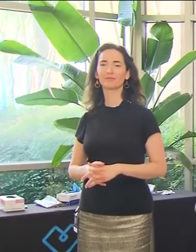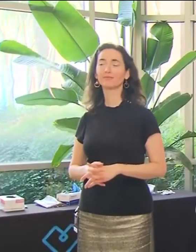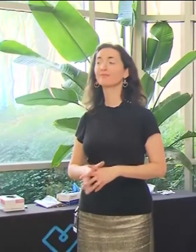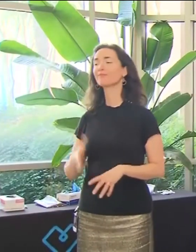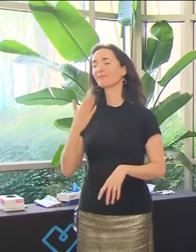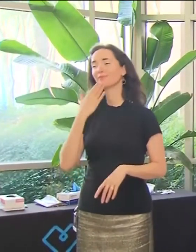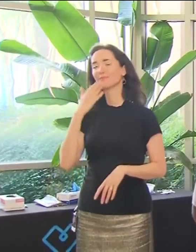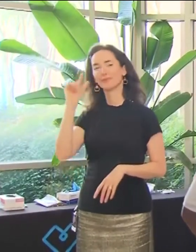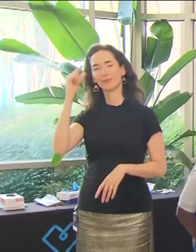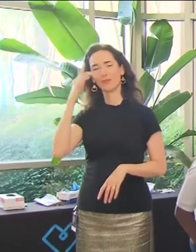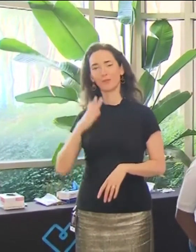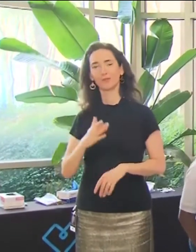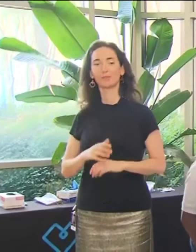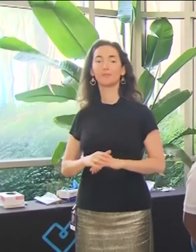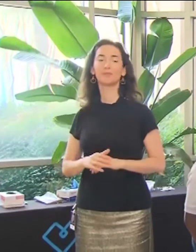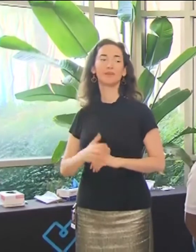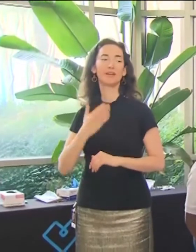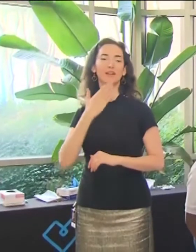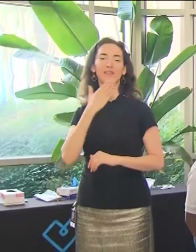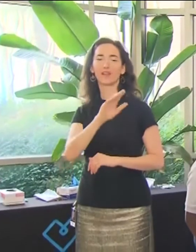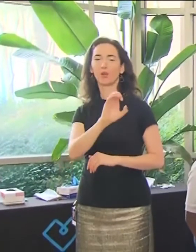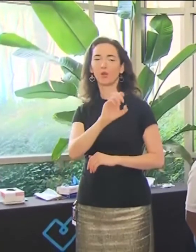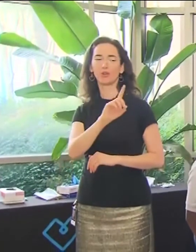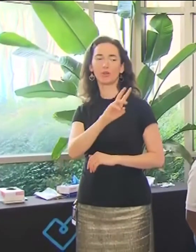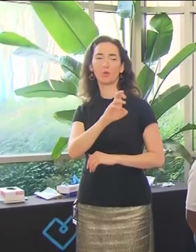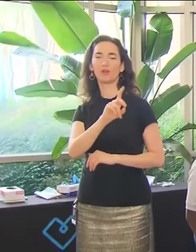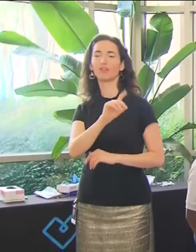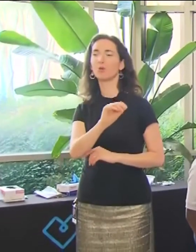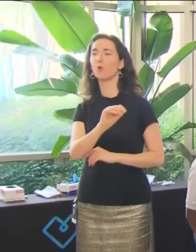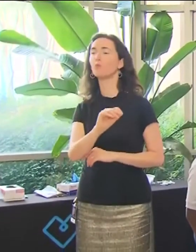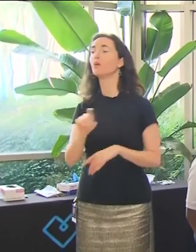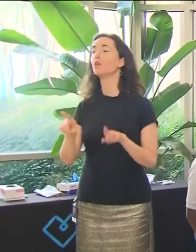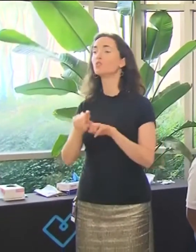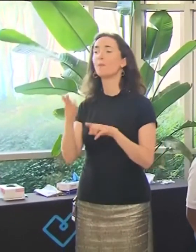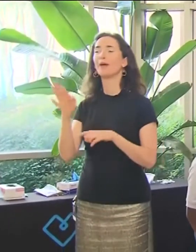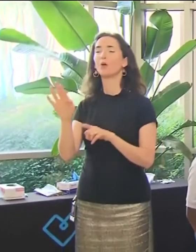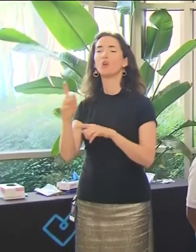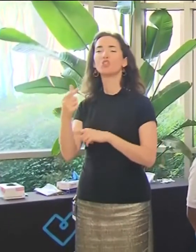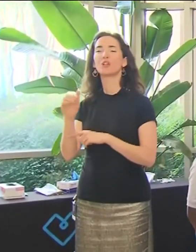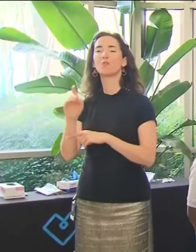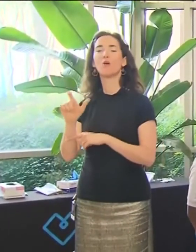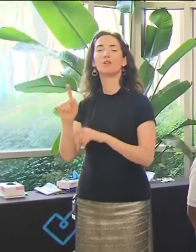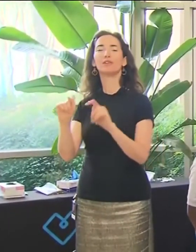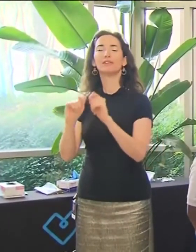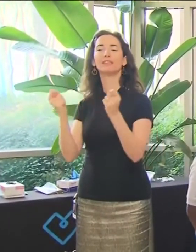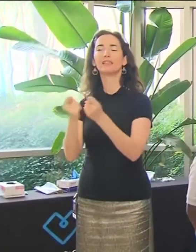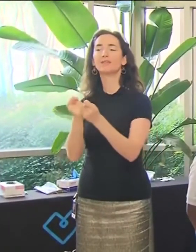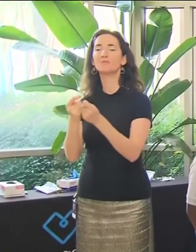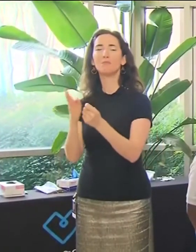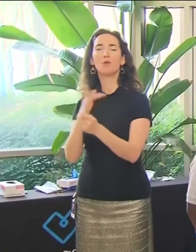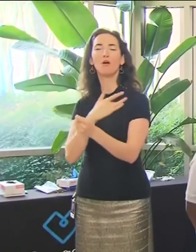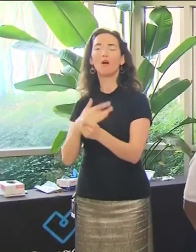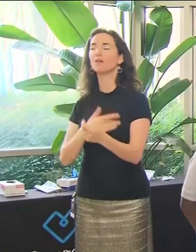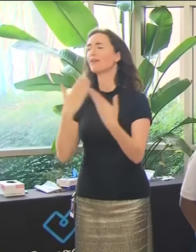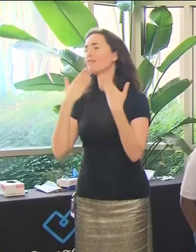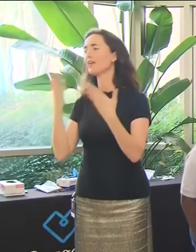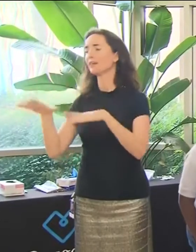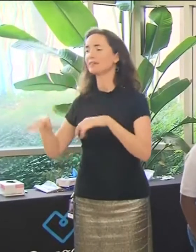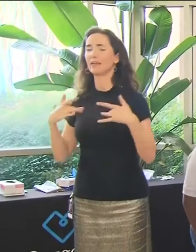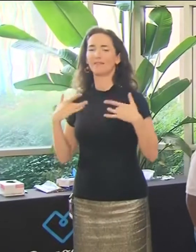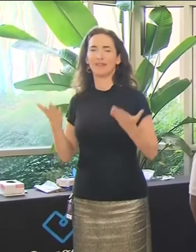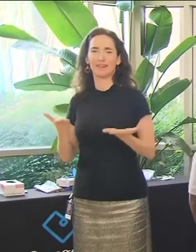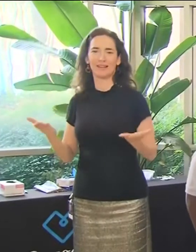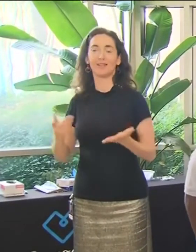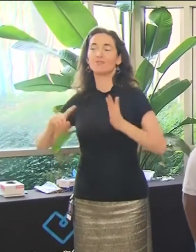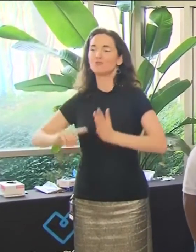Thank you, Governor, and thank you, Eduardo. And to the entire Baton Rouge General team, thank you all for hosting this event and kicking off the